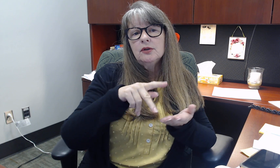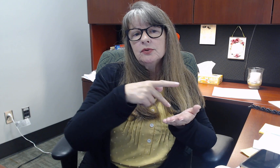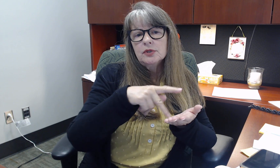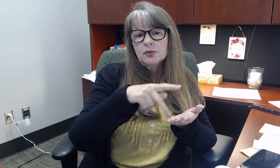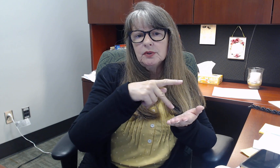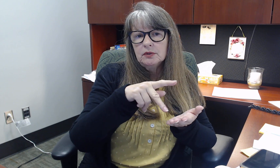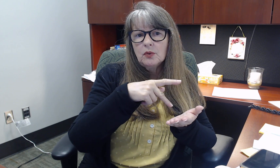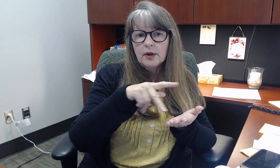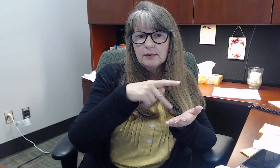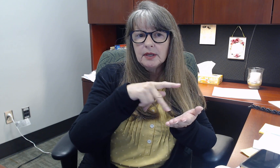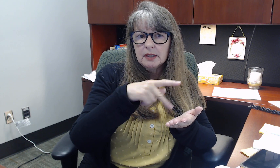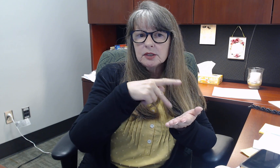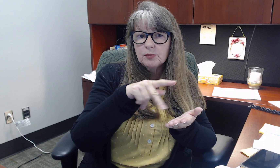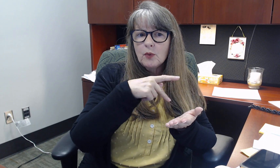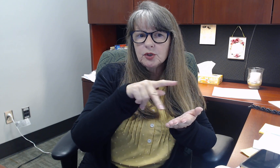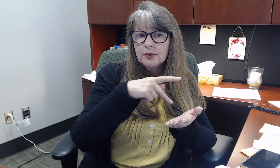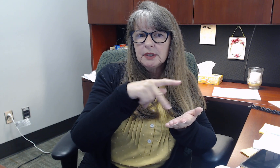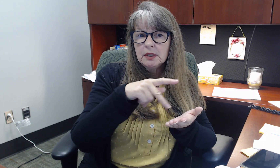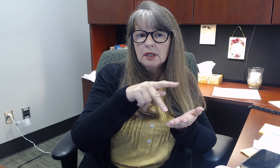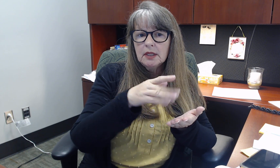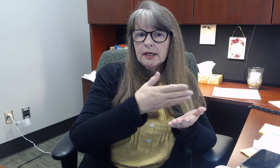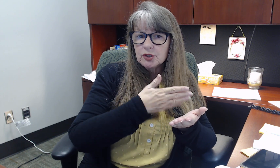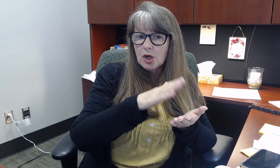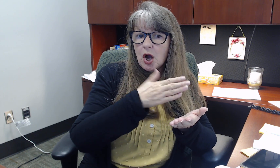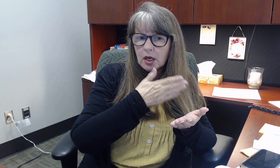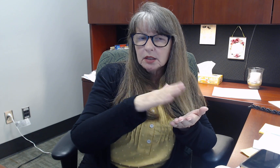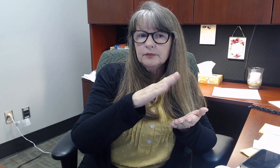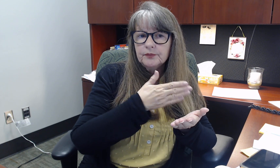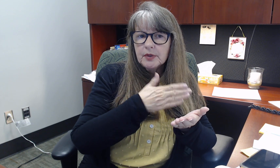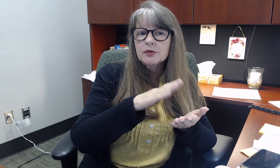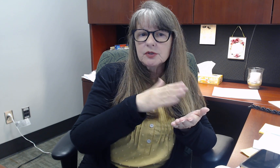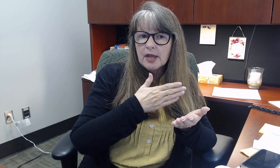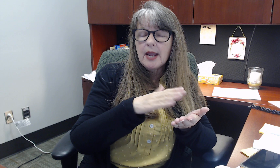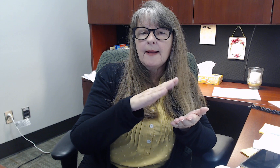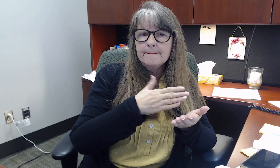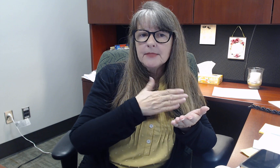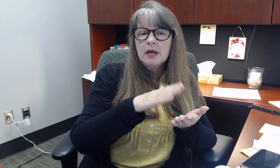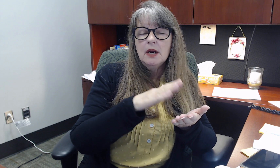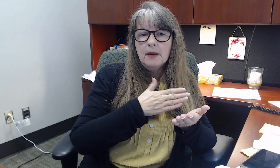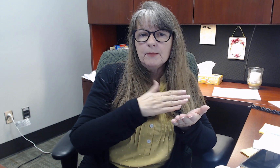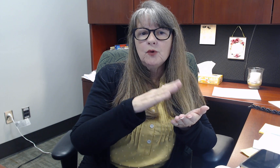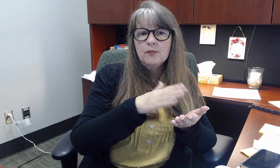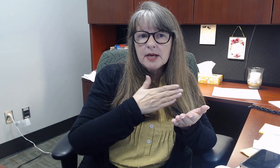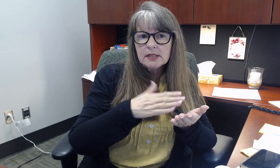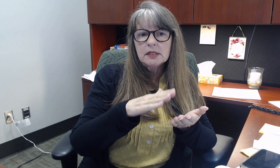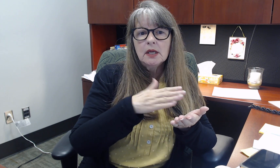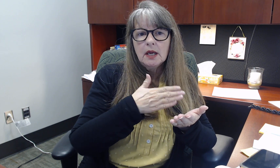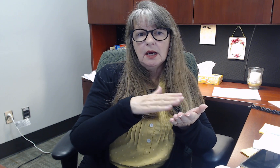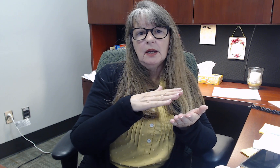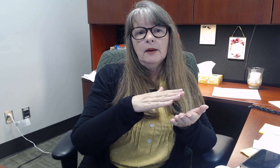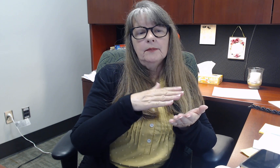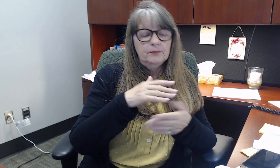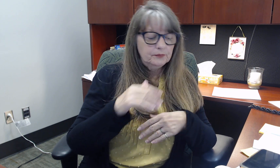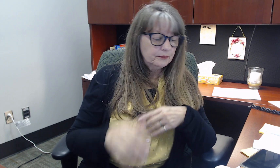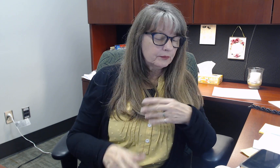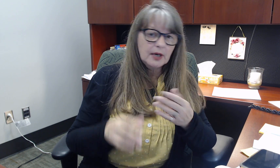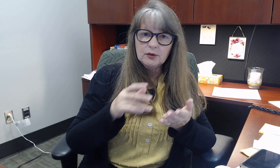but I use this one quite a bit. It's poetry, like a song. It's the same movement, but I use a